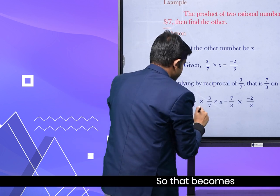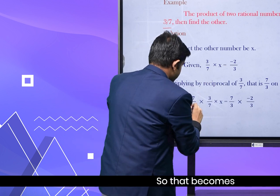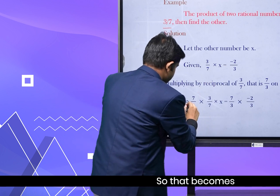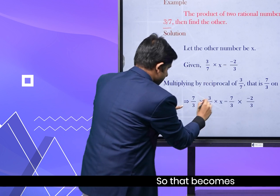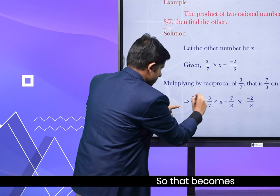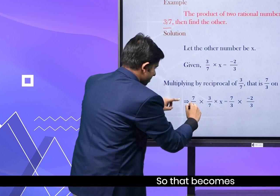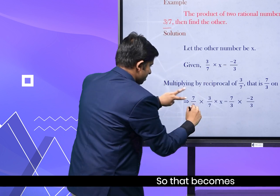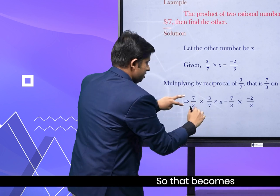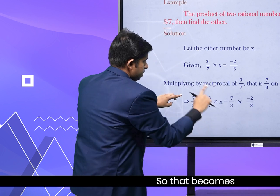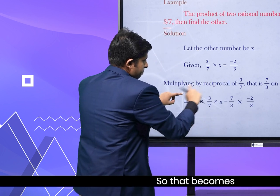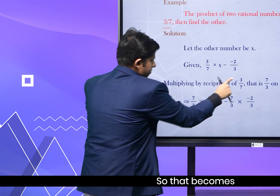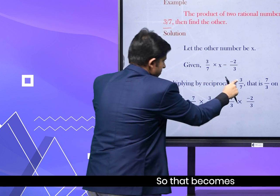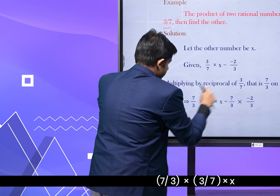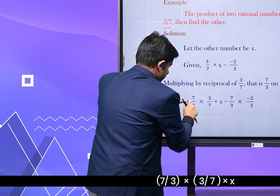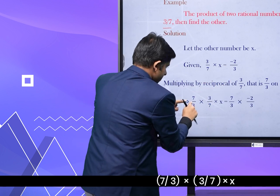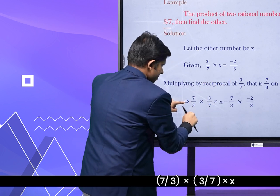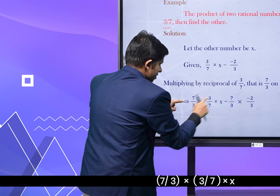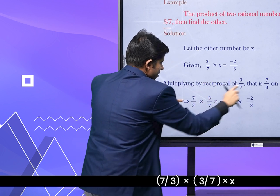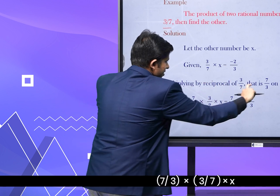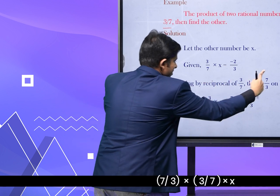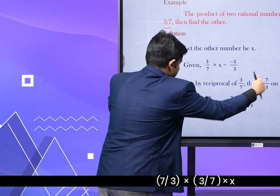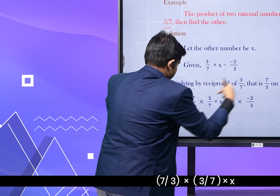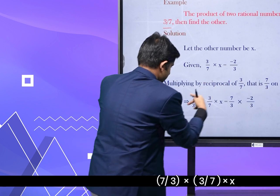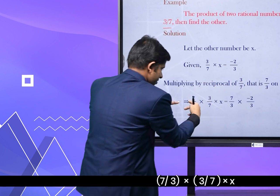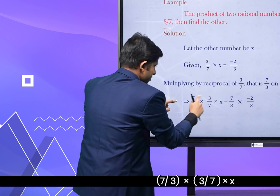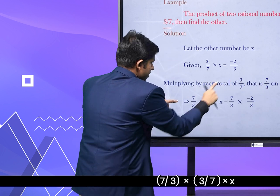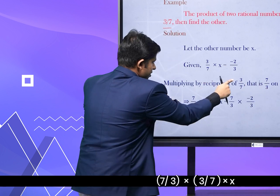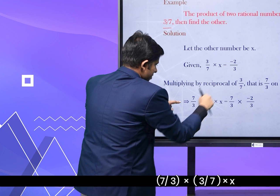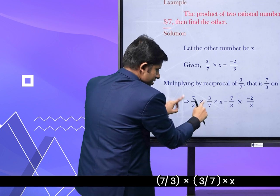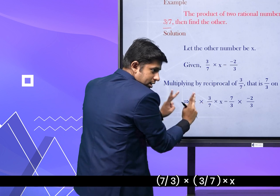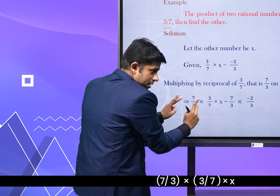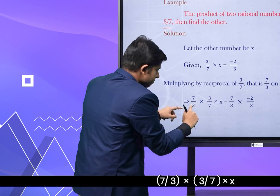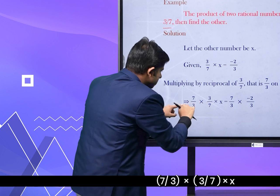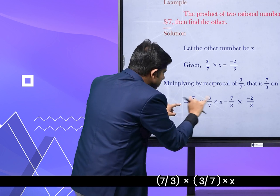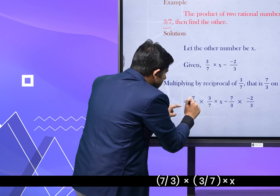becomes 7 by 3 into 3 by 7 into x,